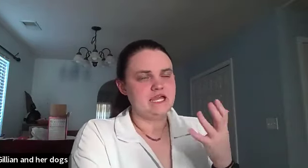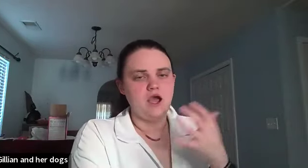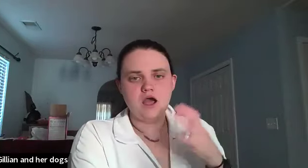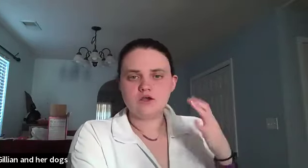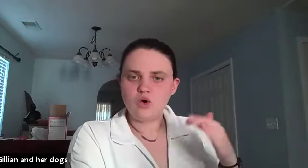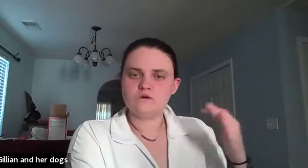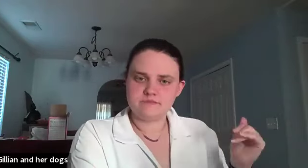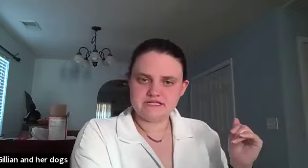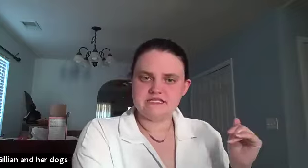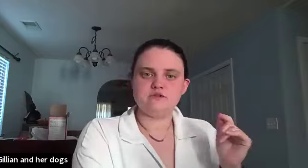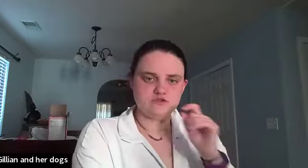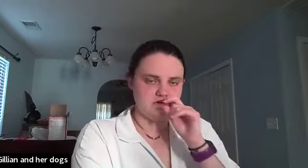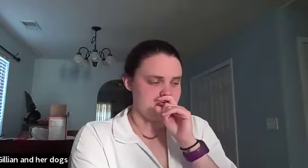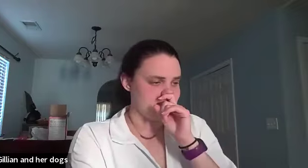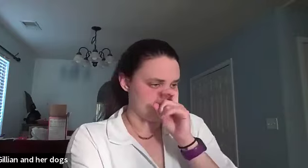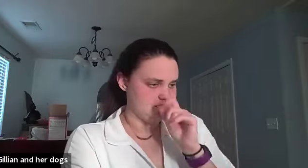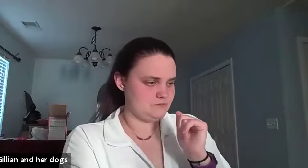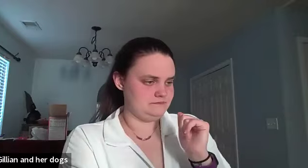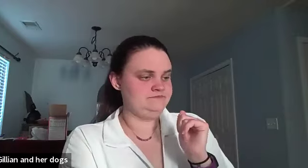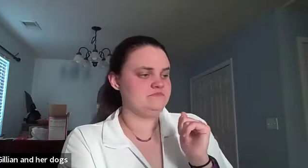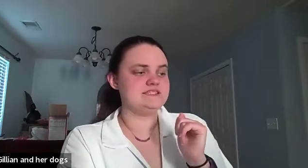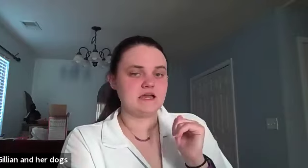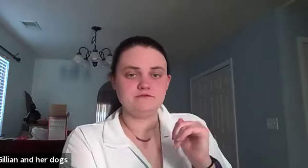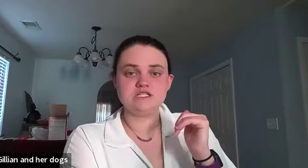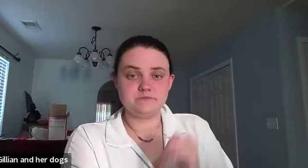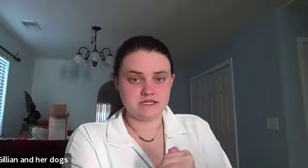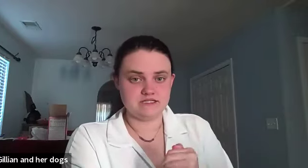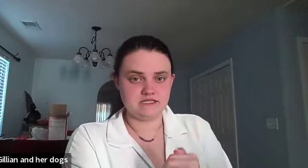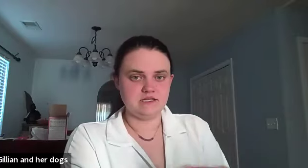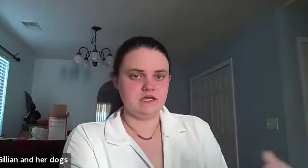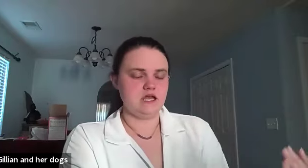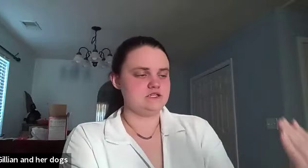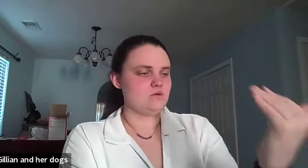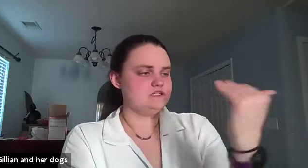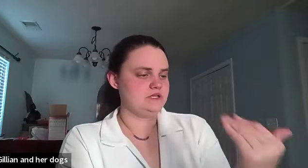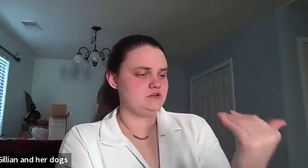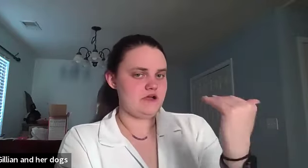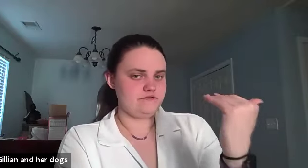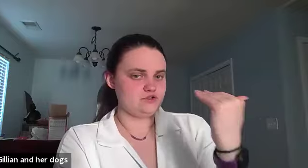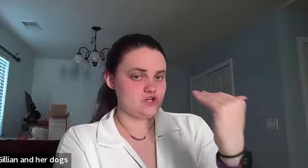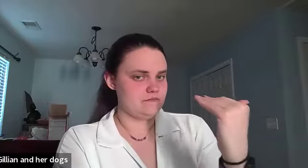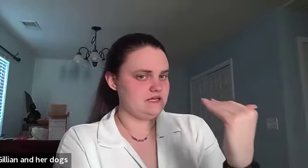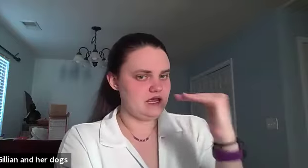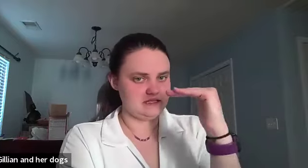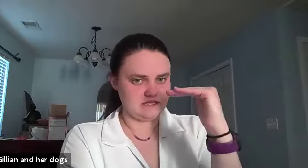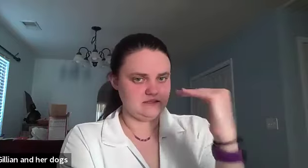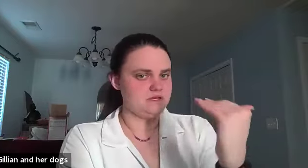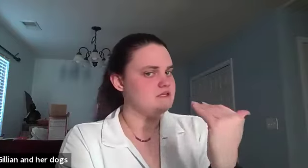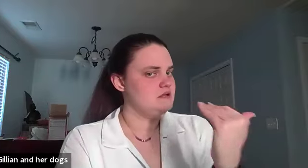like hot, cold, spicy, those sort of things. So the sign for spicy is going to be have your dominant hand slightly bent.